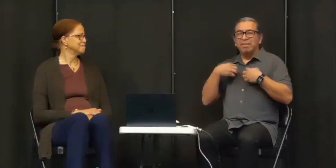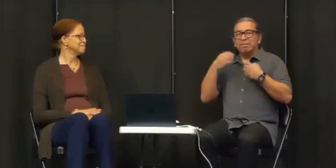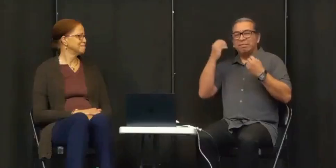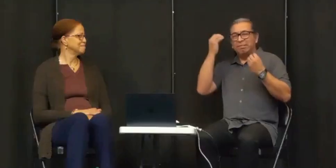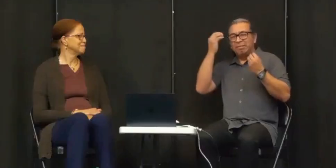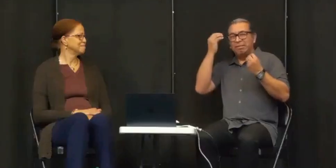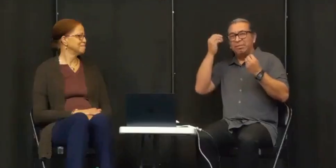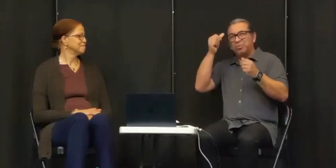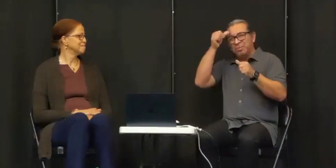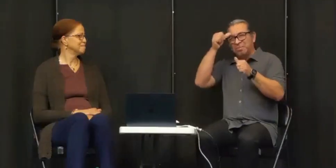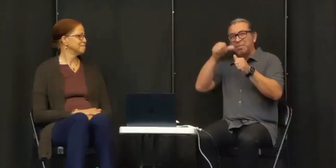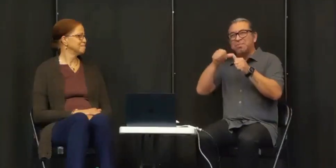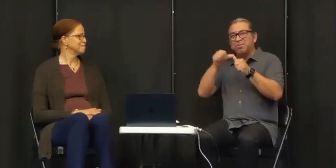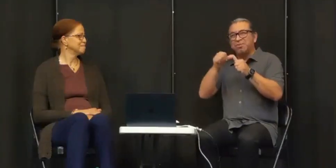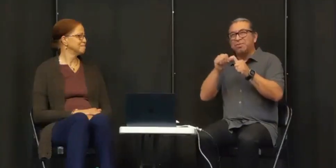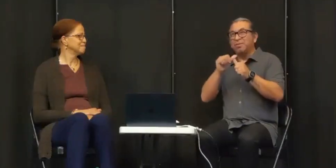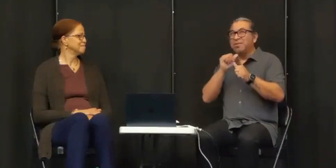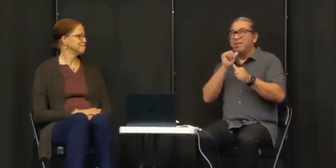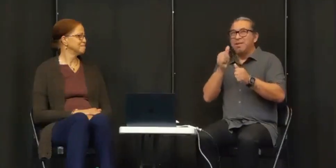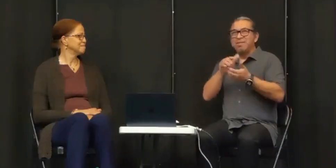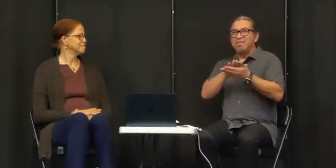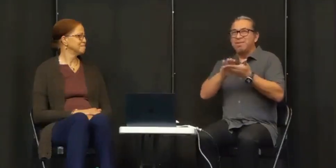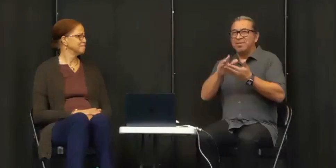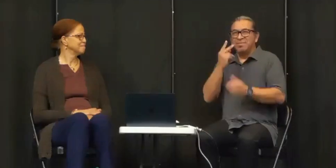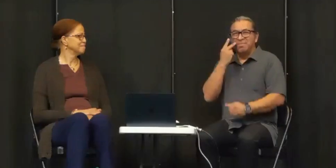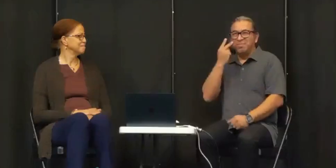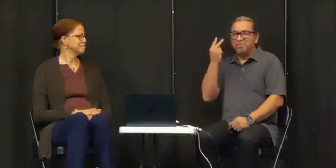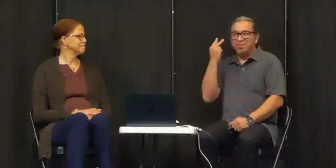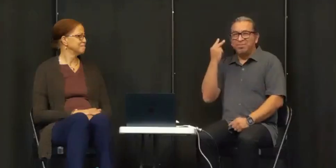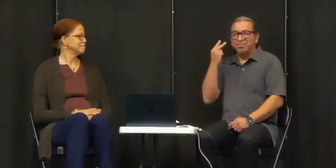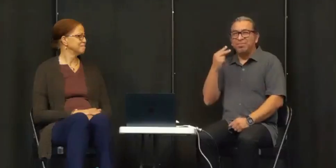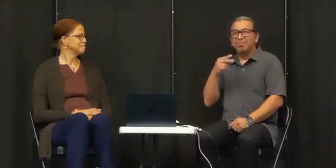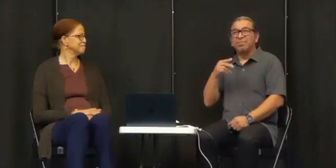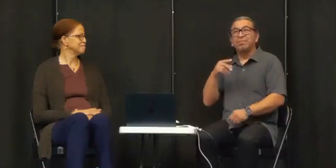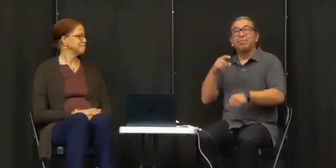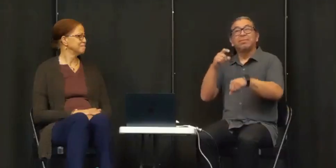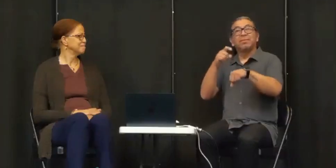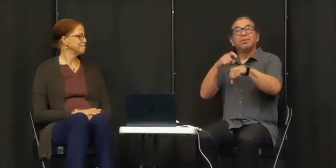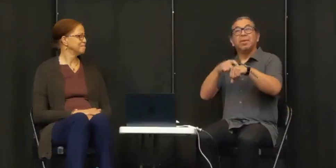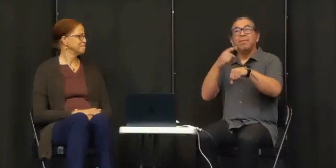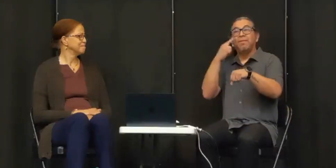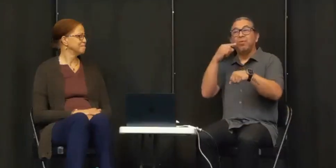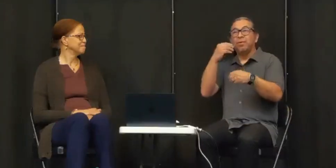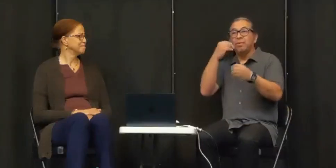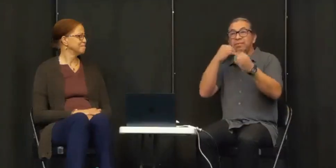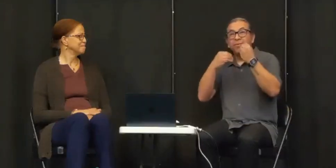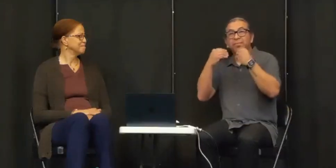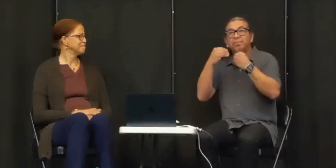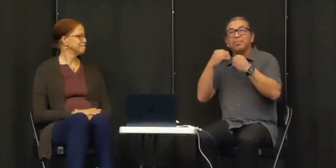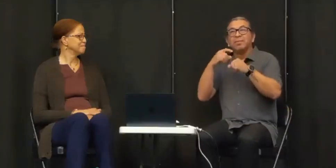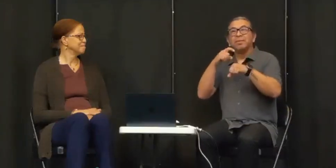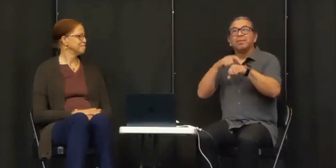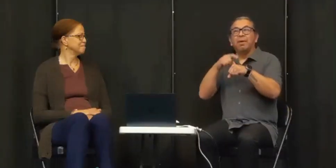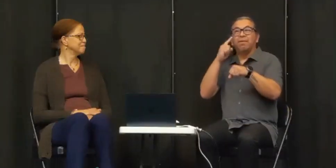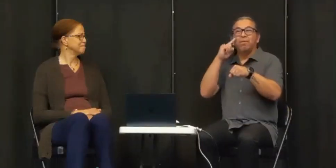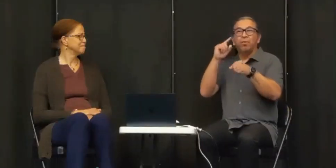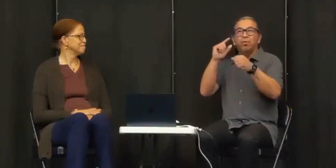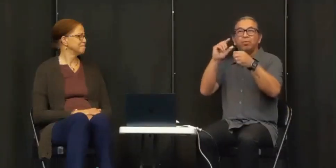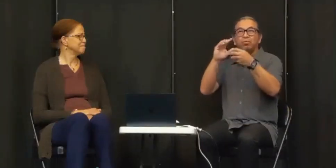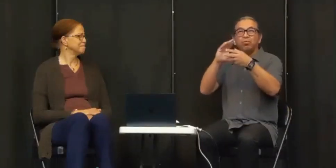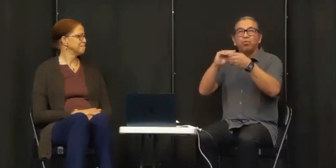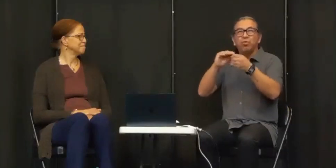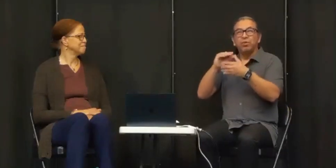time, there's a lot of disturbed memories that goes in there too. Some not nice memories. Time